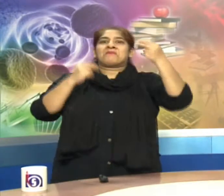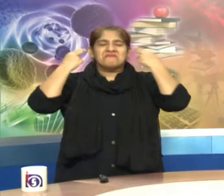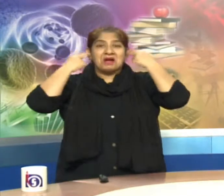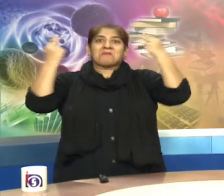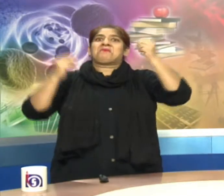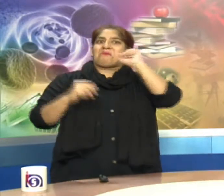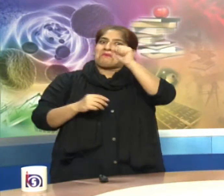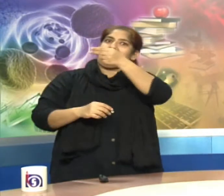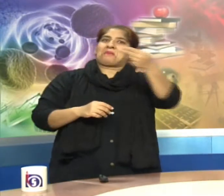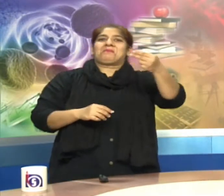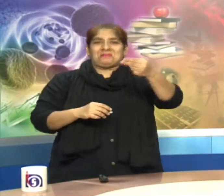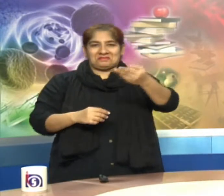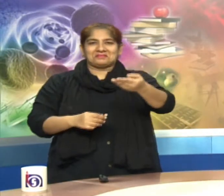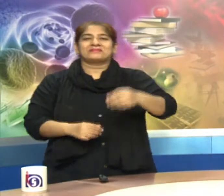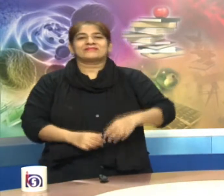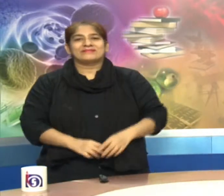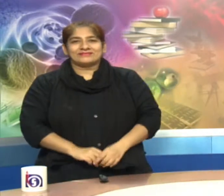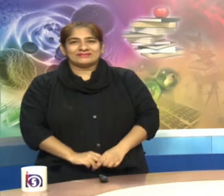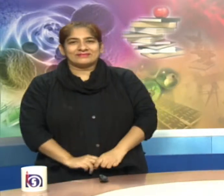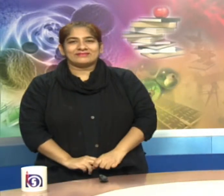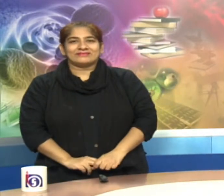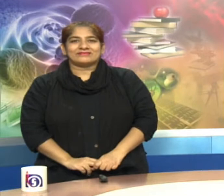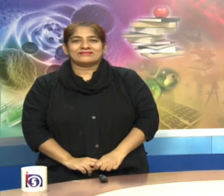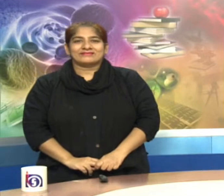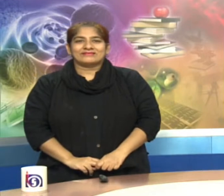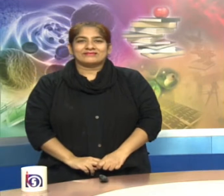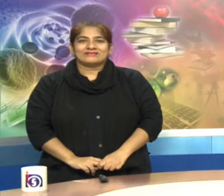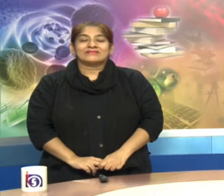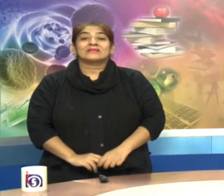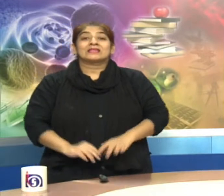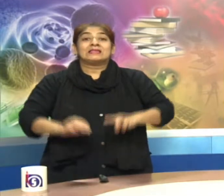of our product and also about our company.